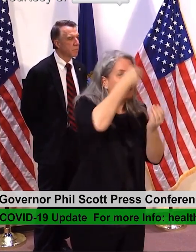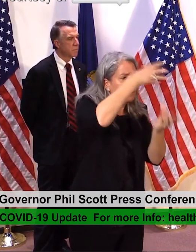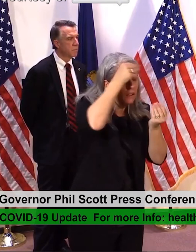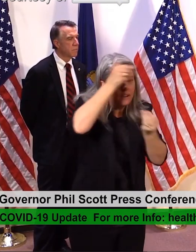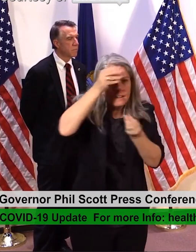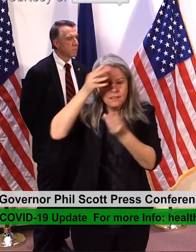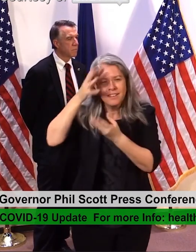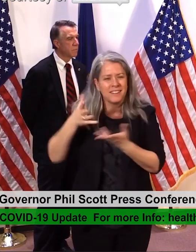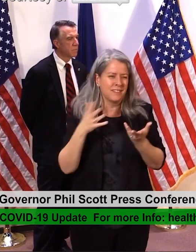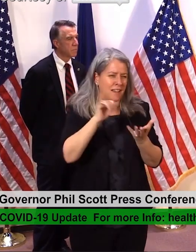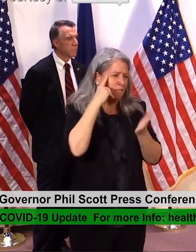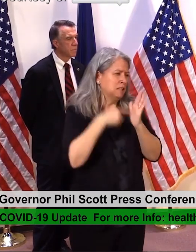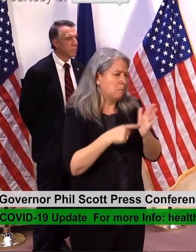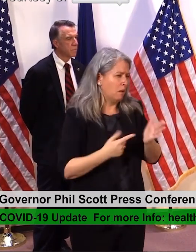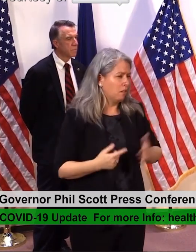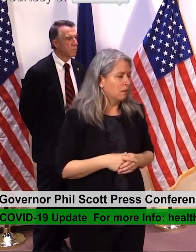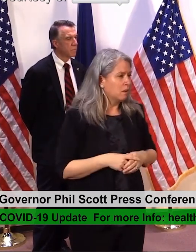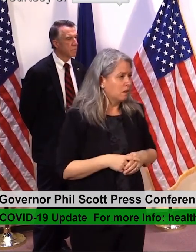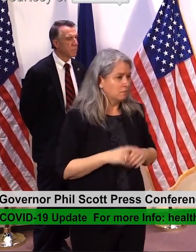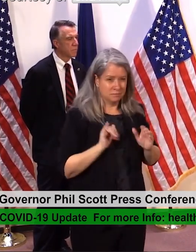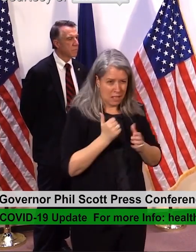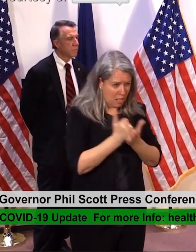to do that. Is that clear?